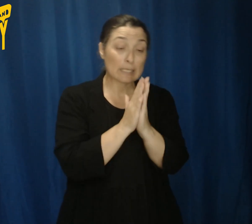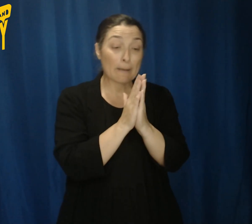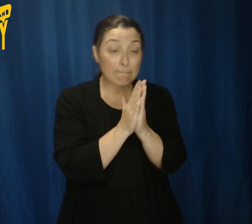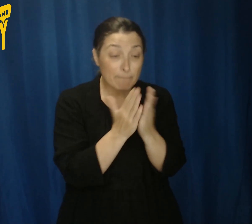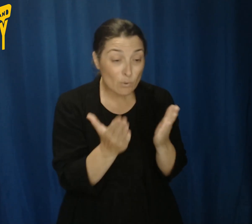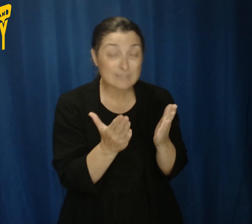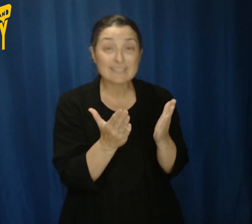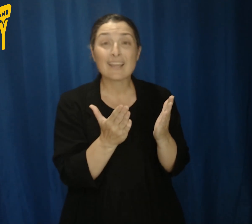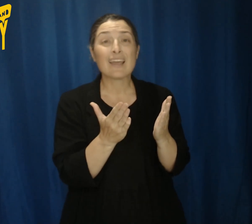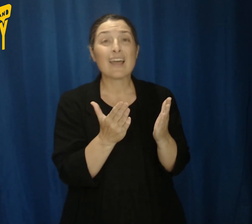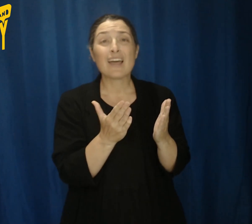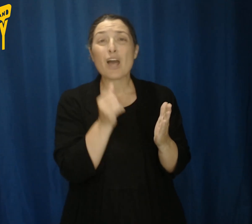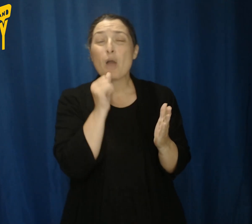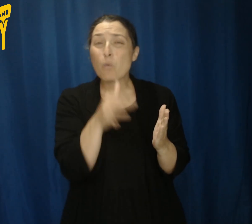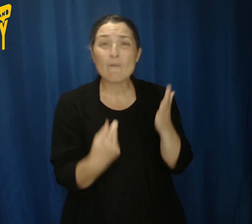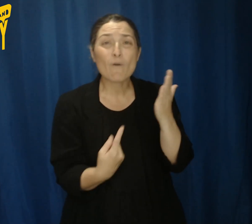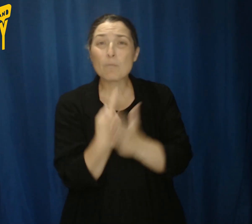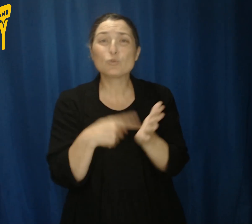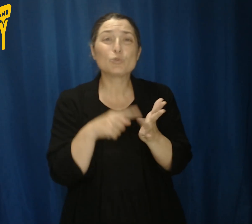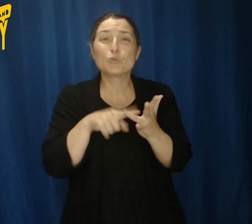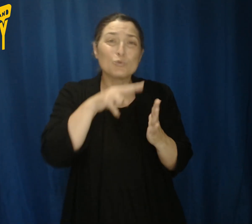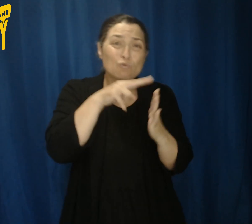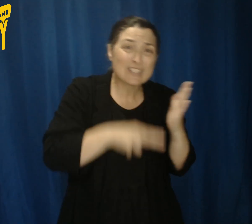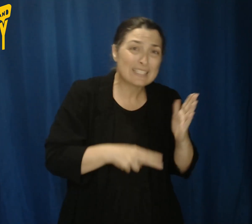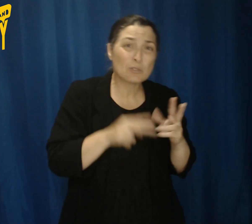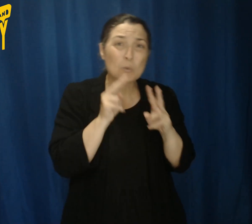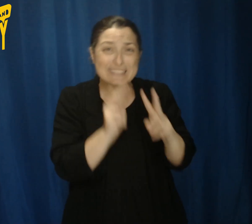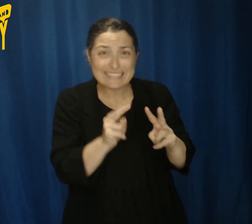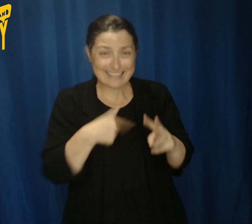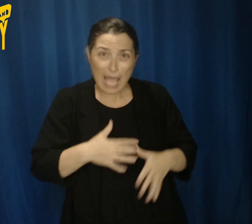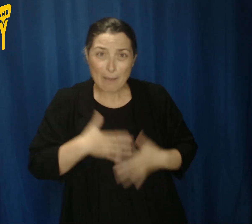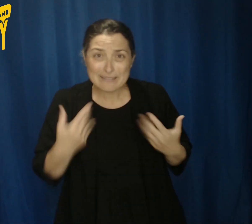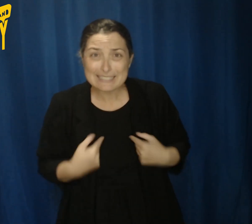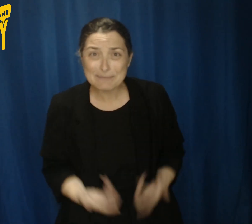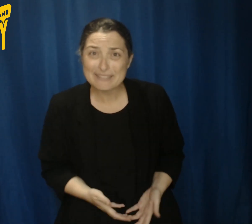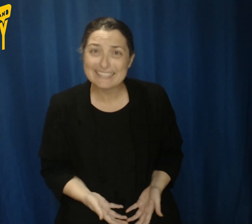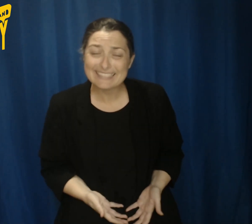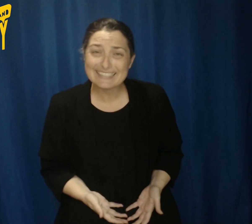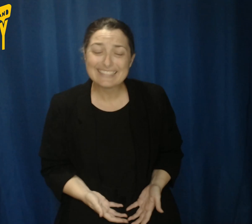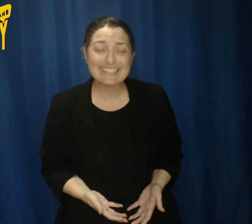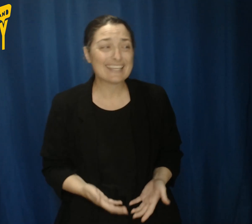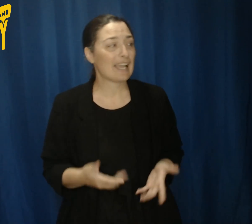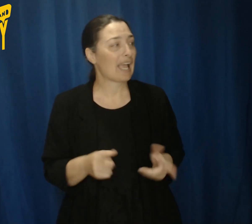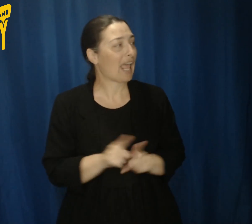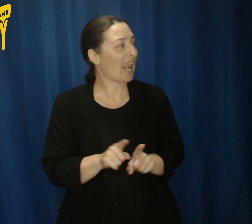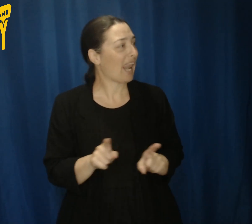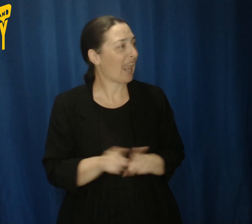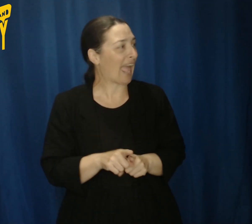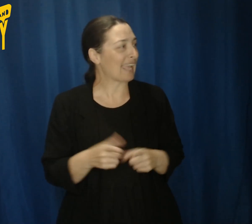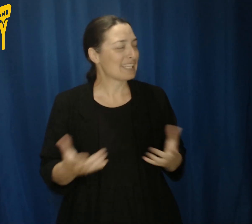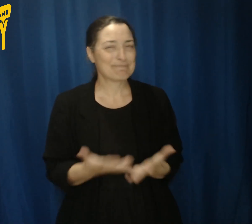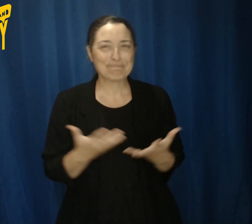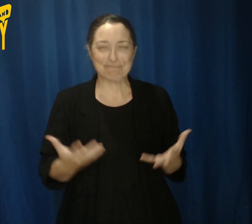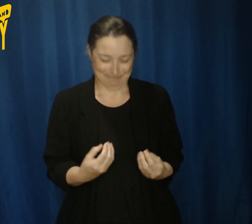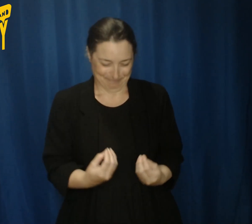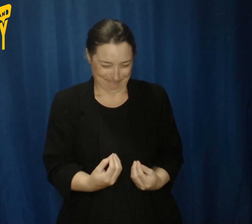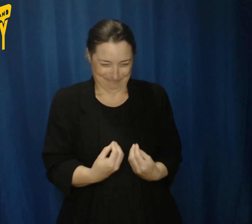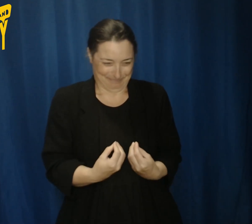And that upsets me more than anything. Aren't I awful? But it's like this, it just feeds this very ever questioning